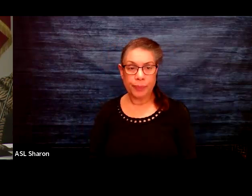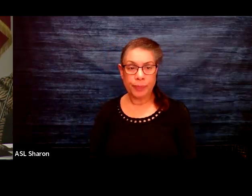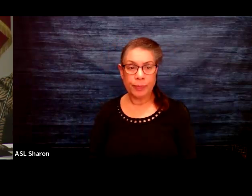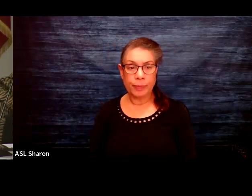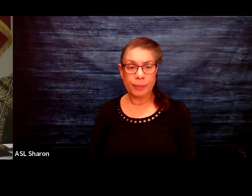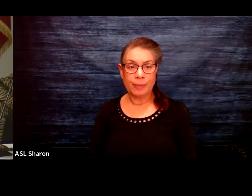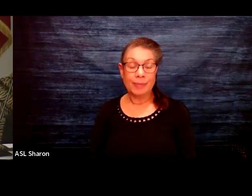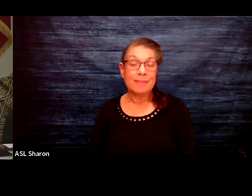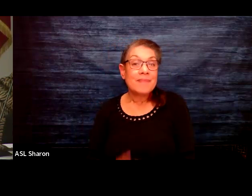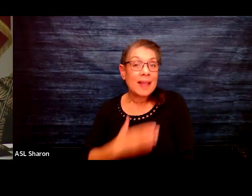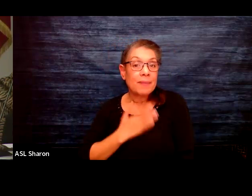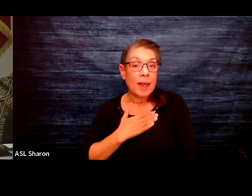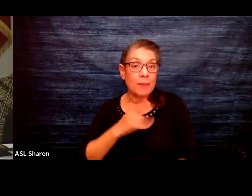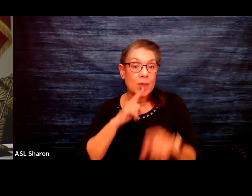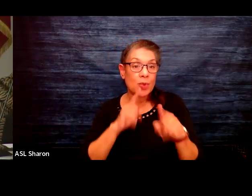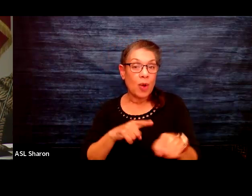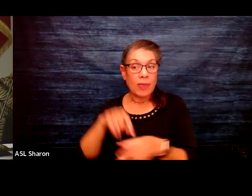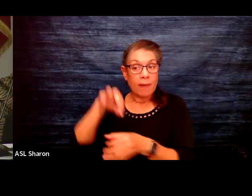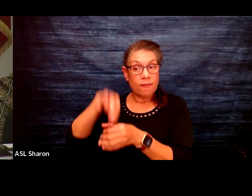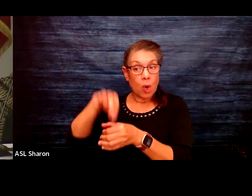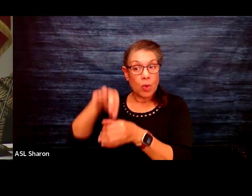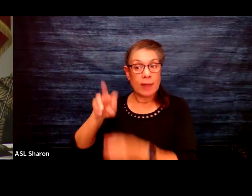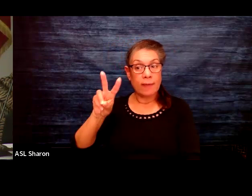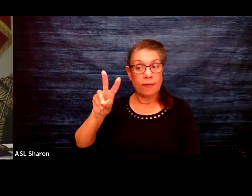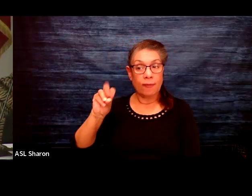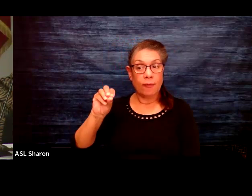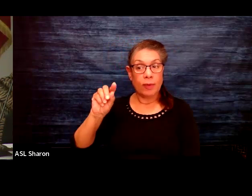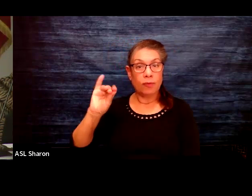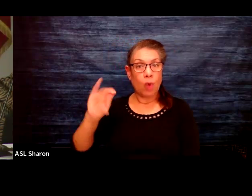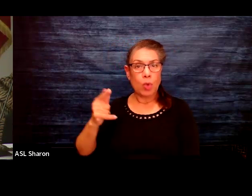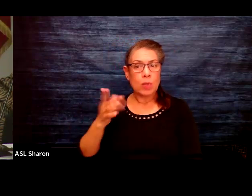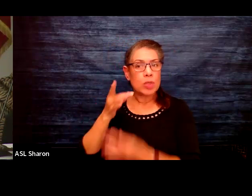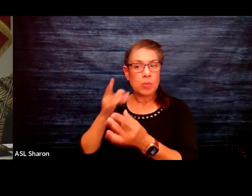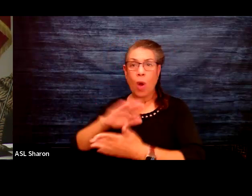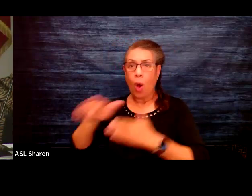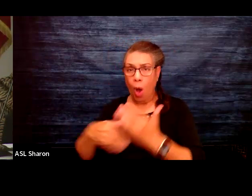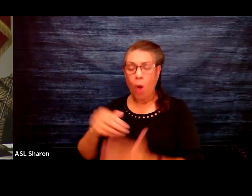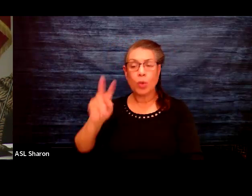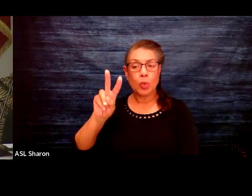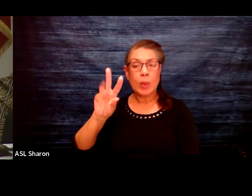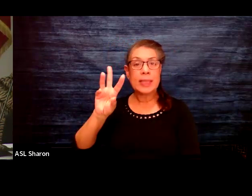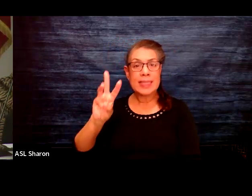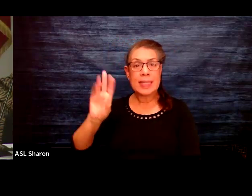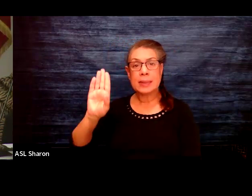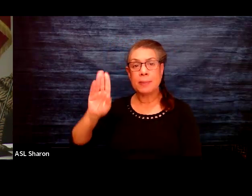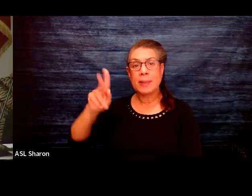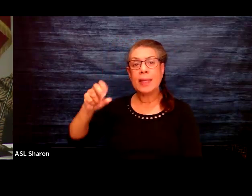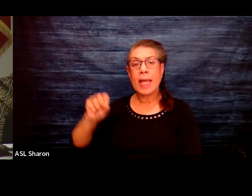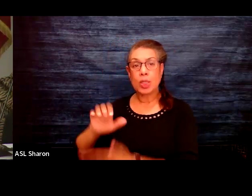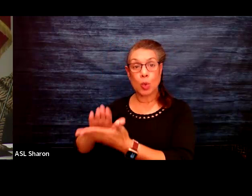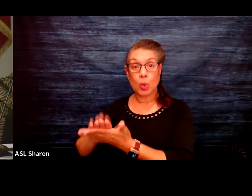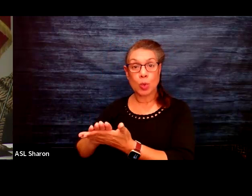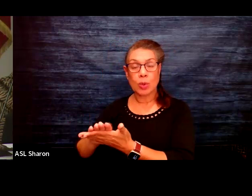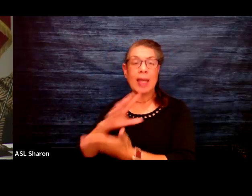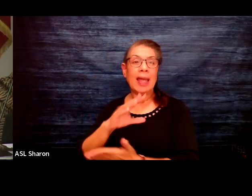I'm really happy to report that voting itself went smoothly at all 26 BPS schools that also